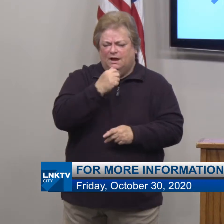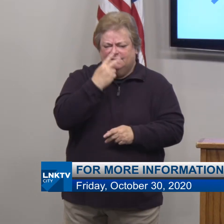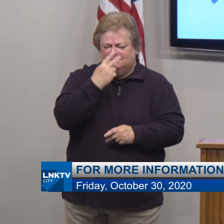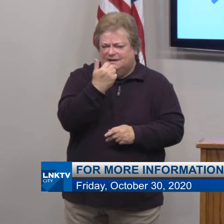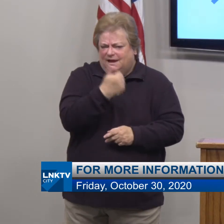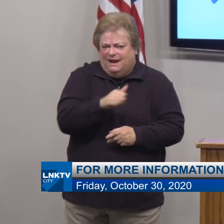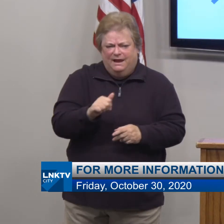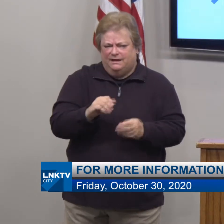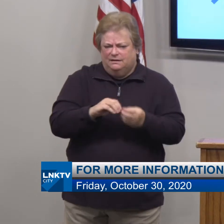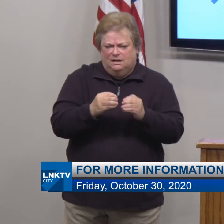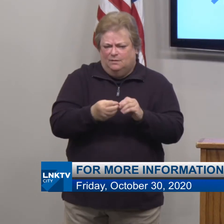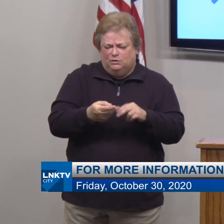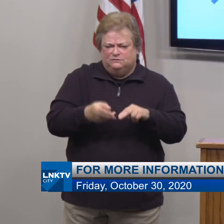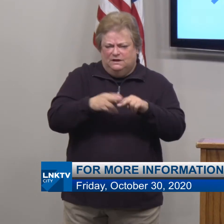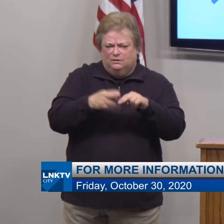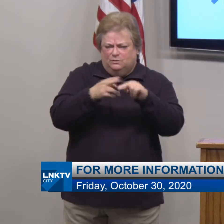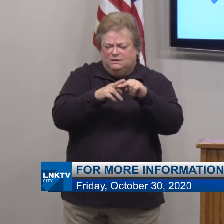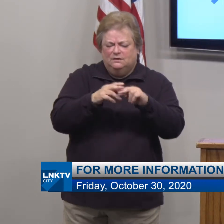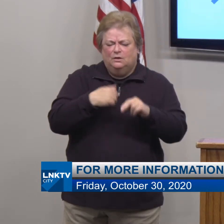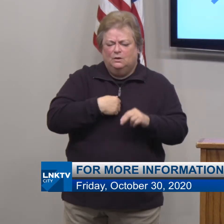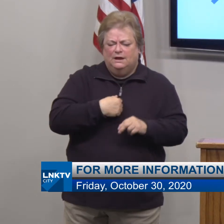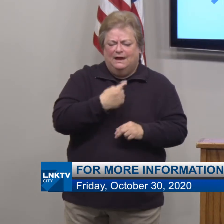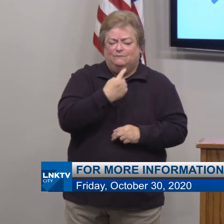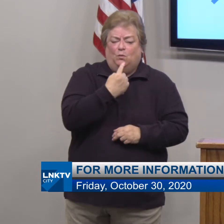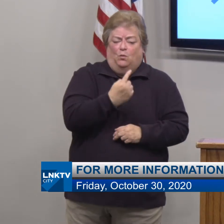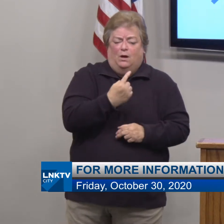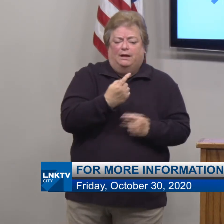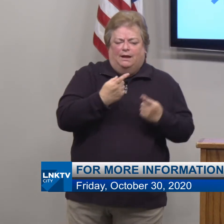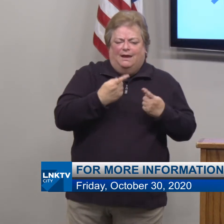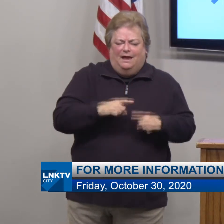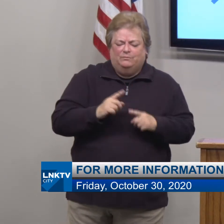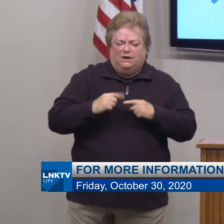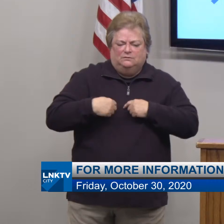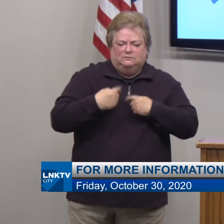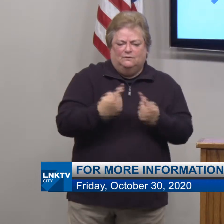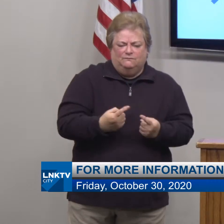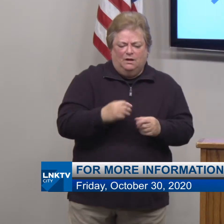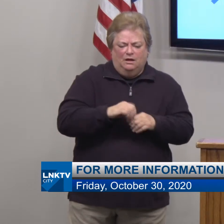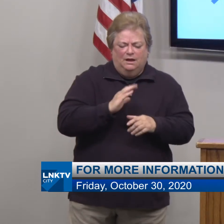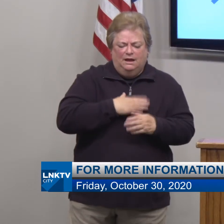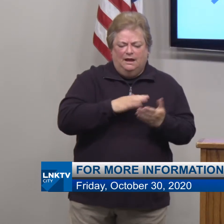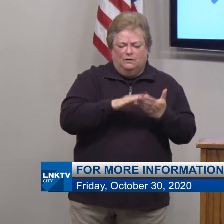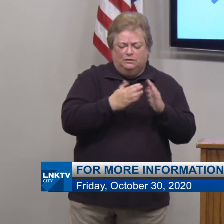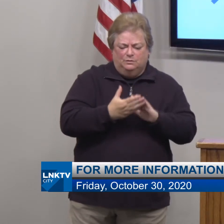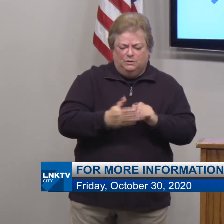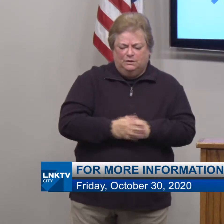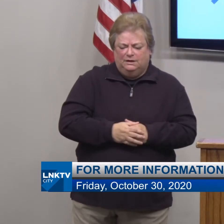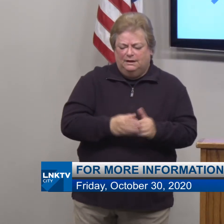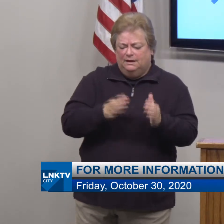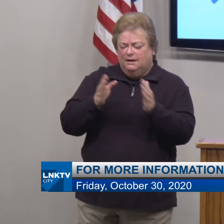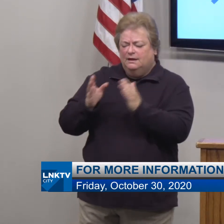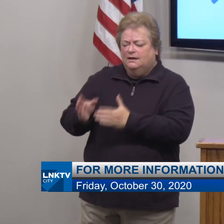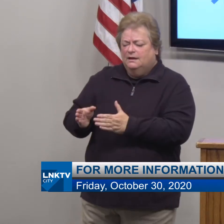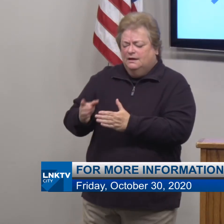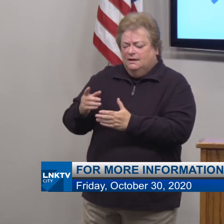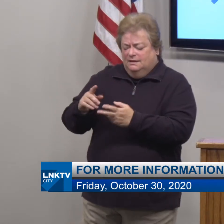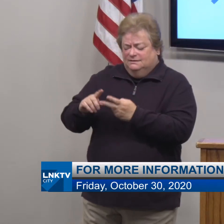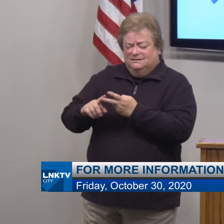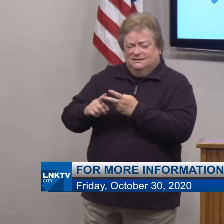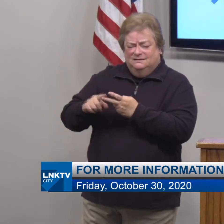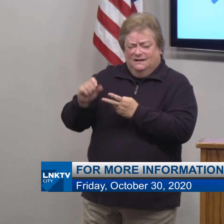uptick. We've had the one case to date so far in our community. As far as what's